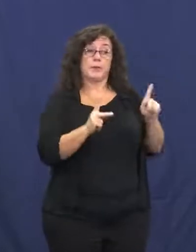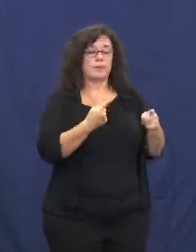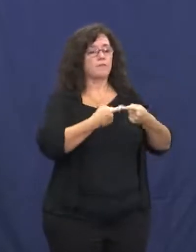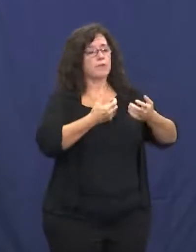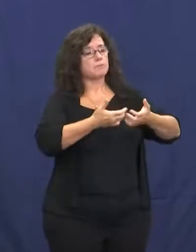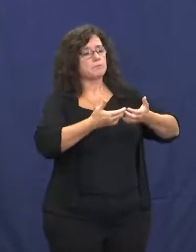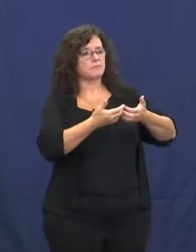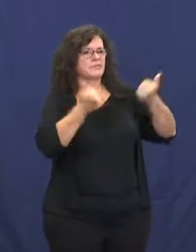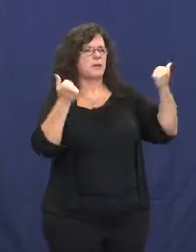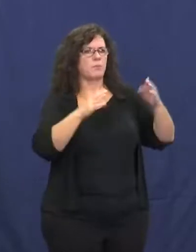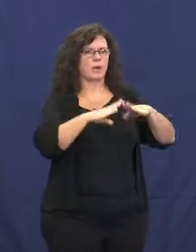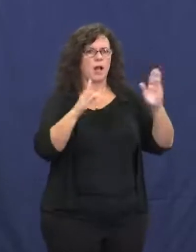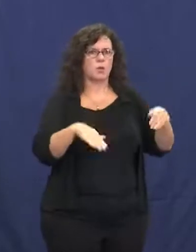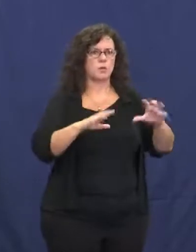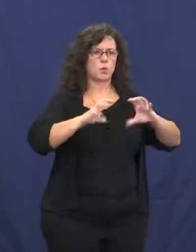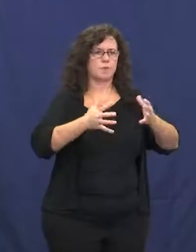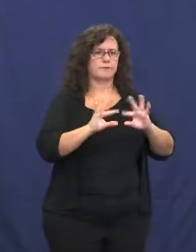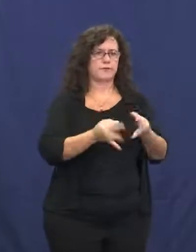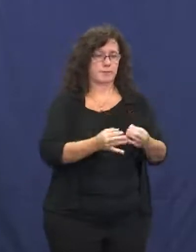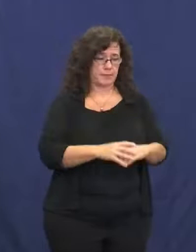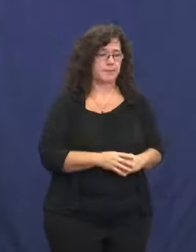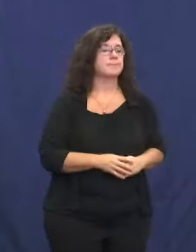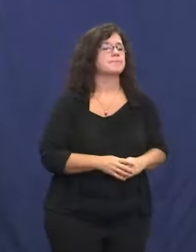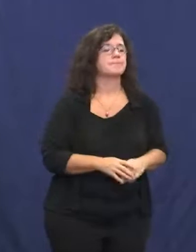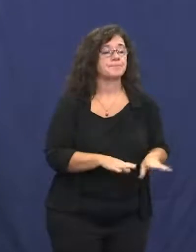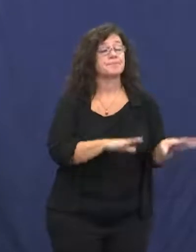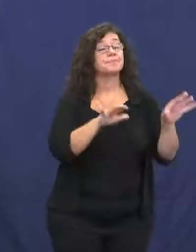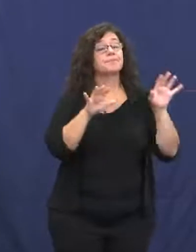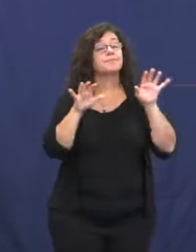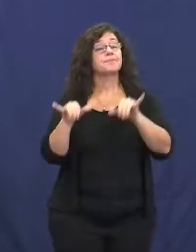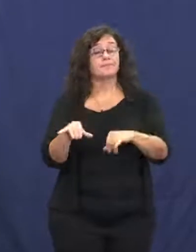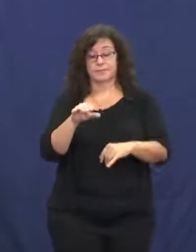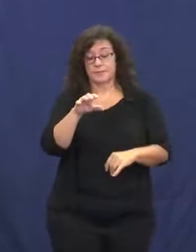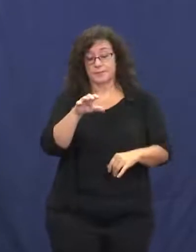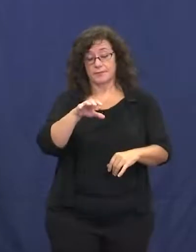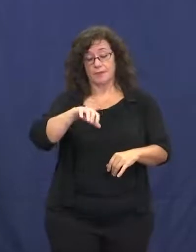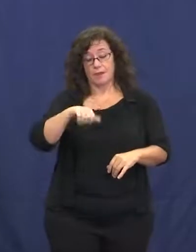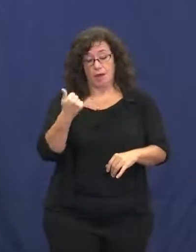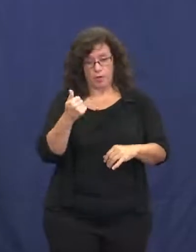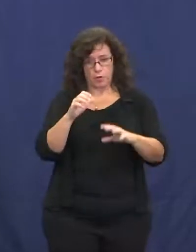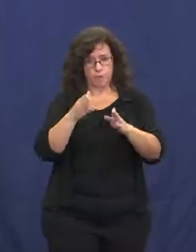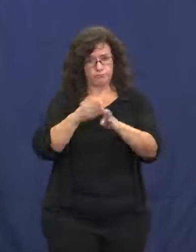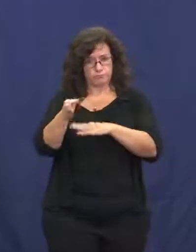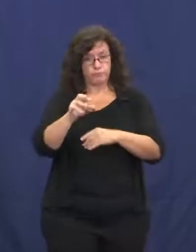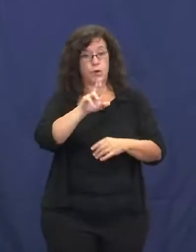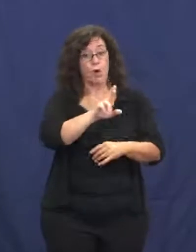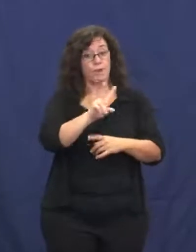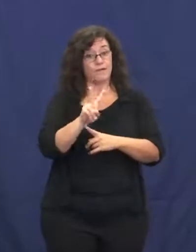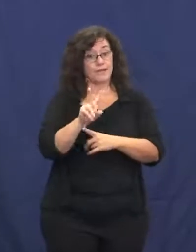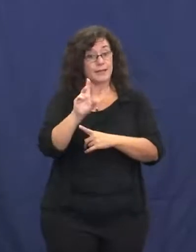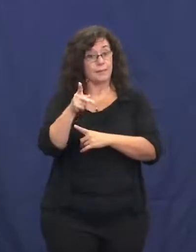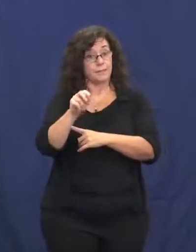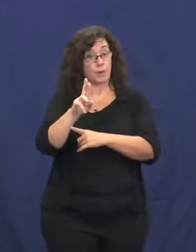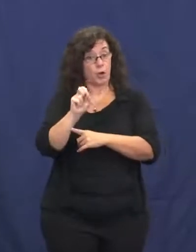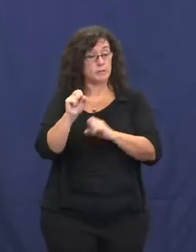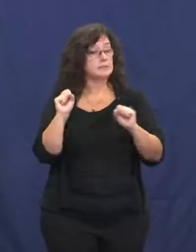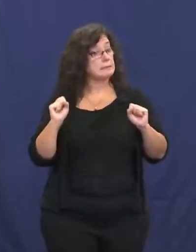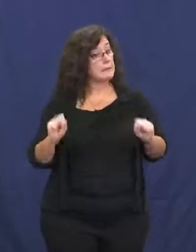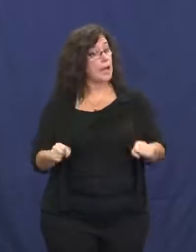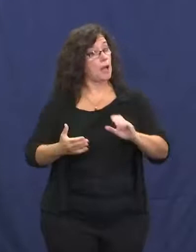different households. RV parks were recently changed so that they can go to full capacity now.